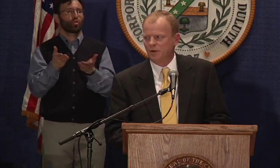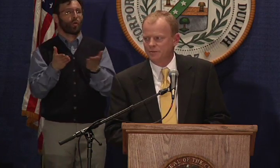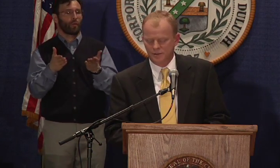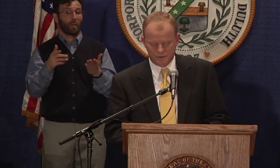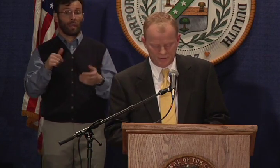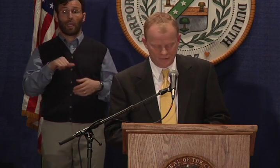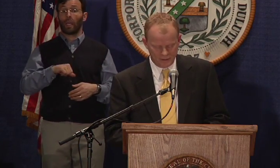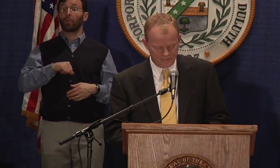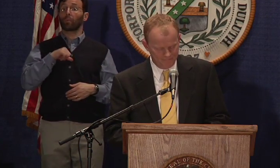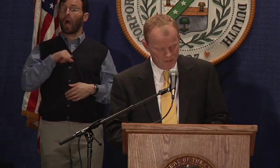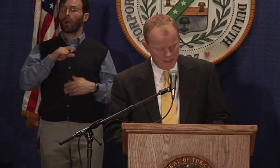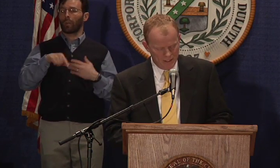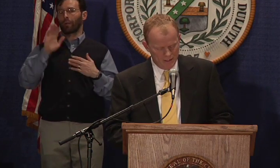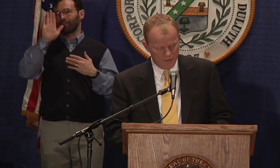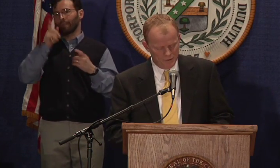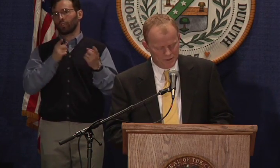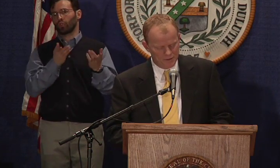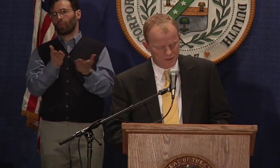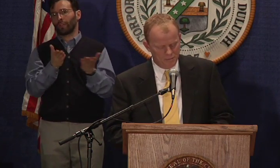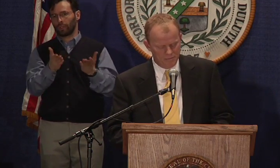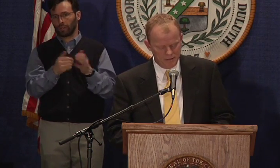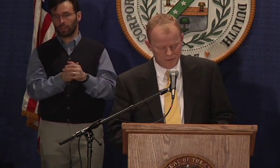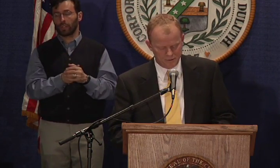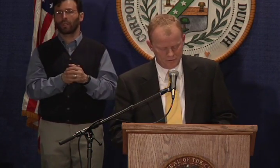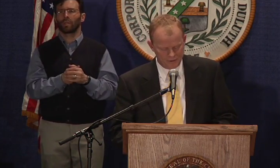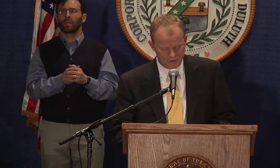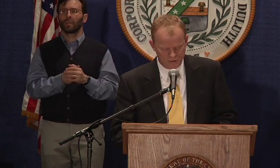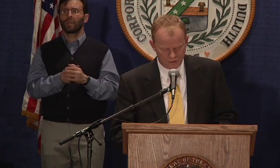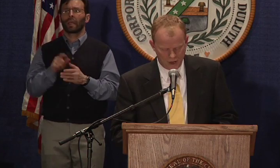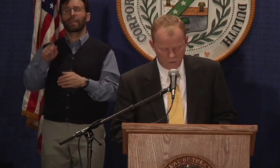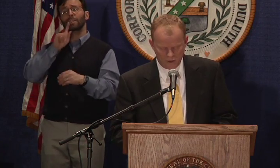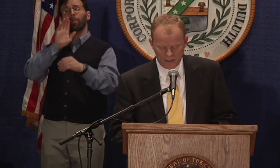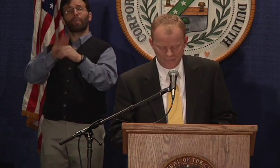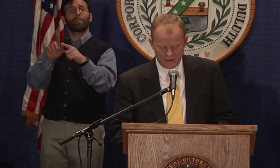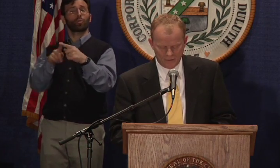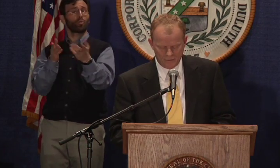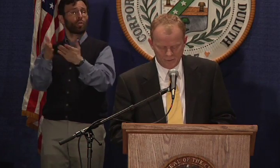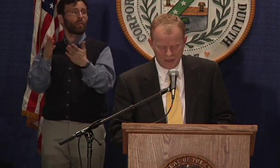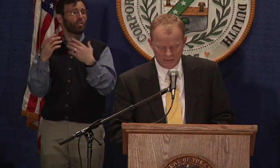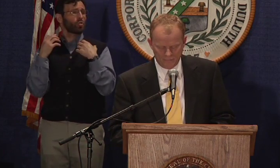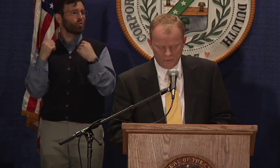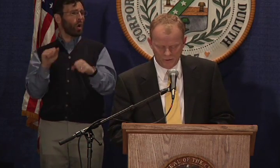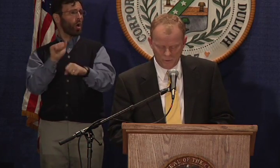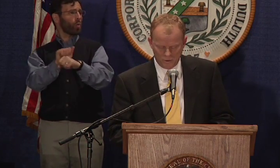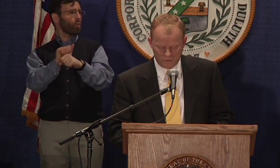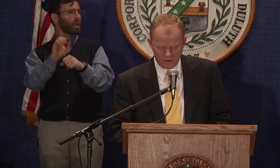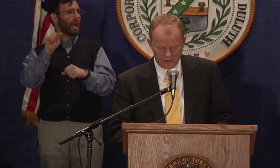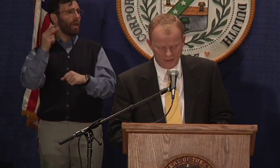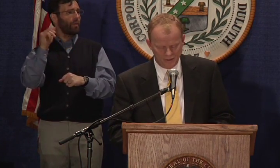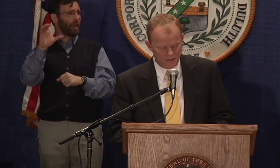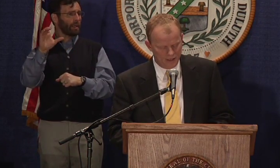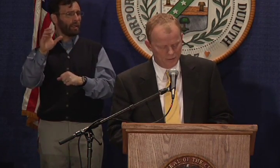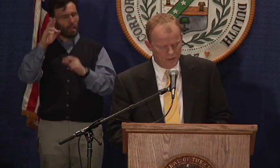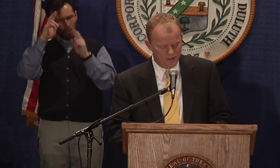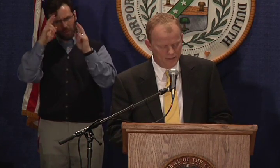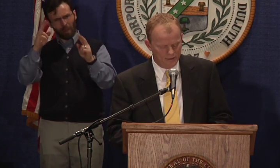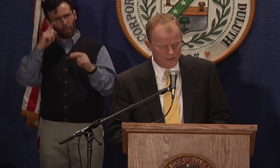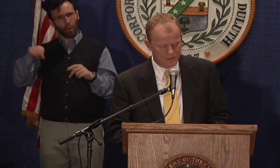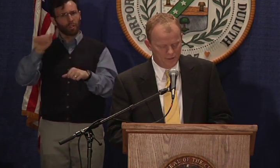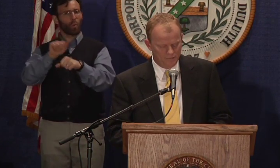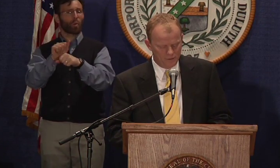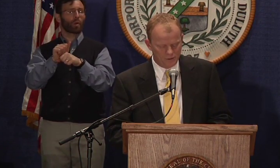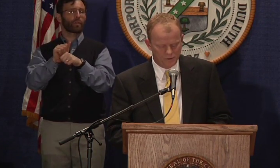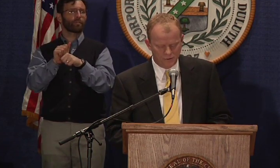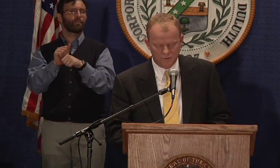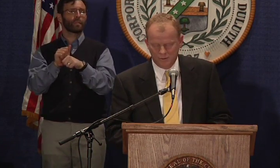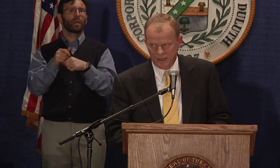was proud of his service. It was his commitment to service, strong work ethic, respect of those he worked with, and his integrity that led